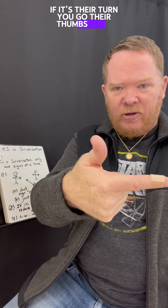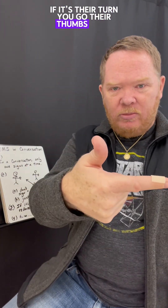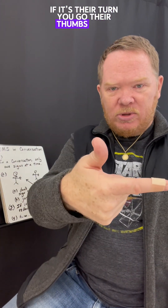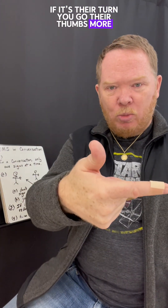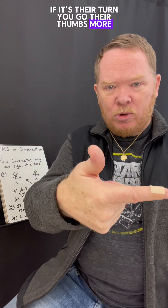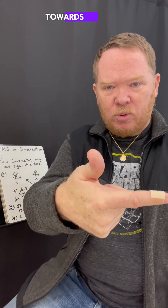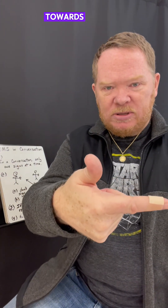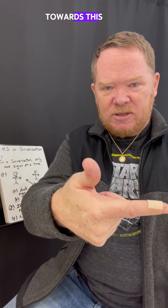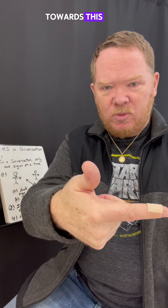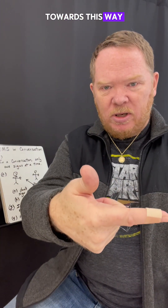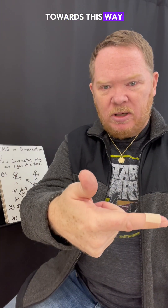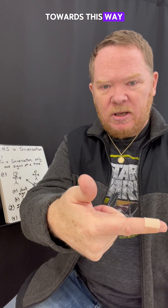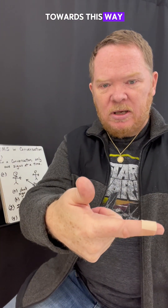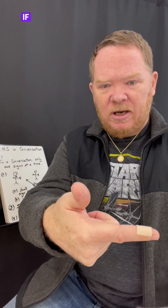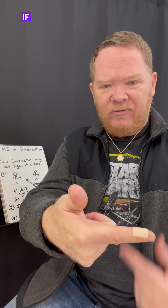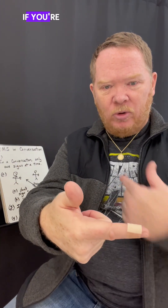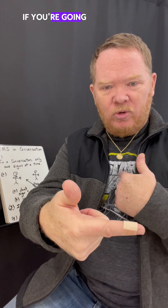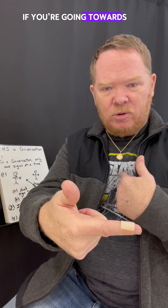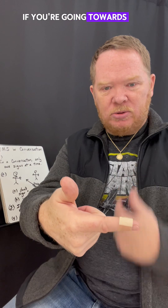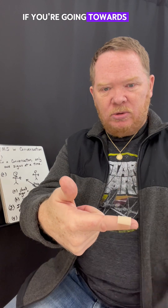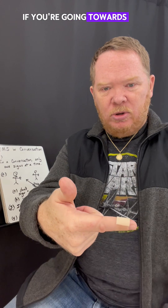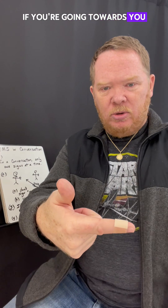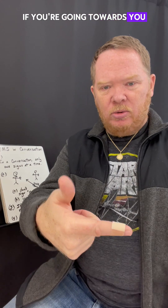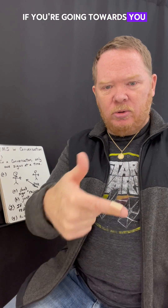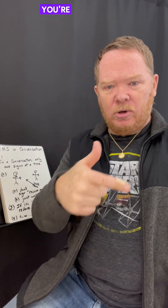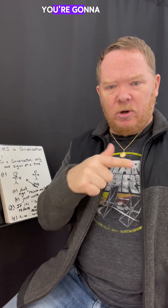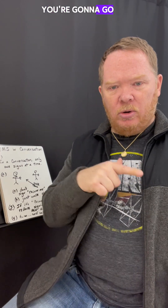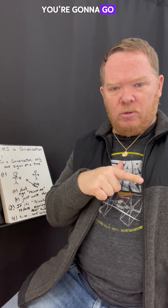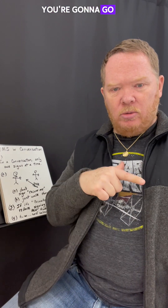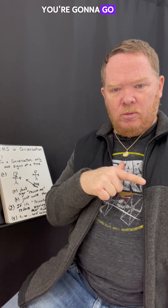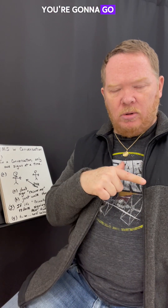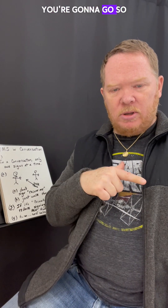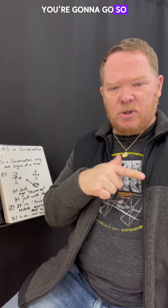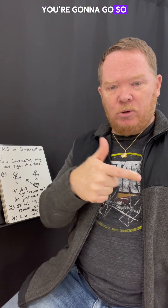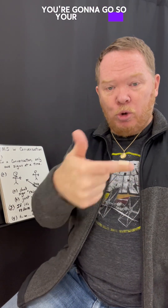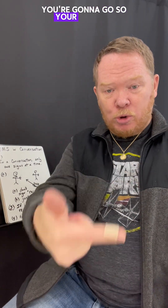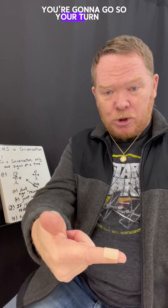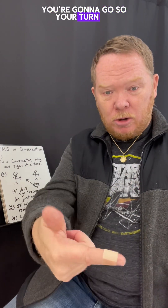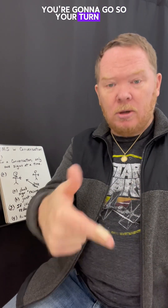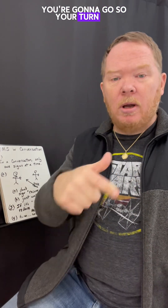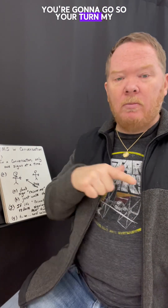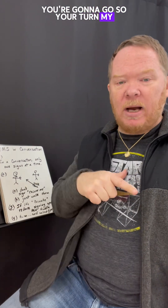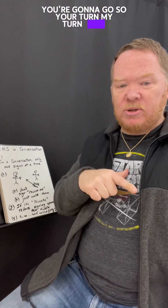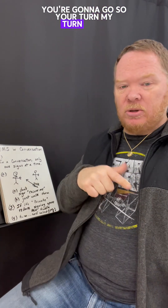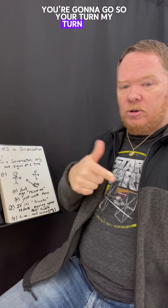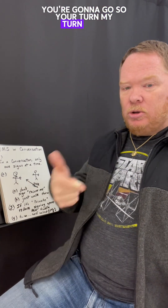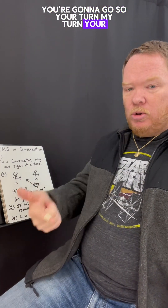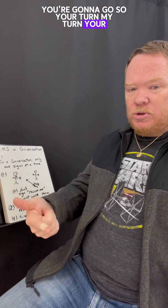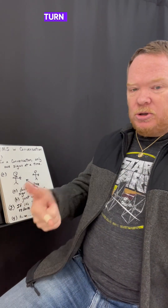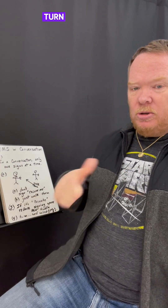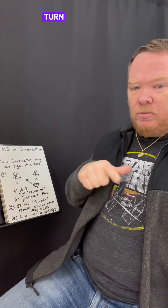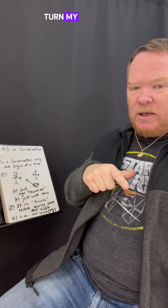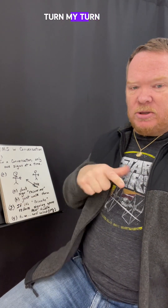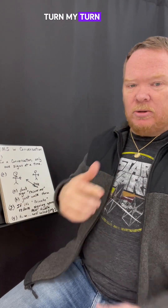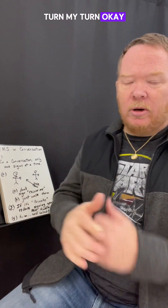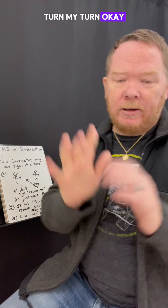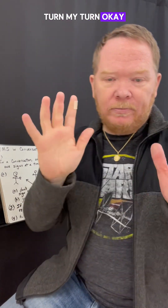thumbs more towards this way. If you're going towards you, you're gonna go, so your turn, my turn, your turn, my turn. Okay,